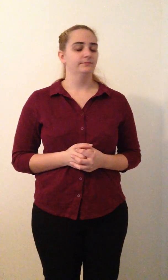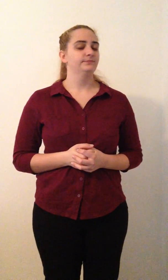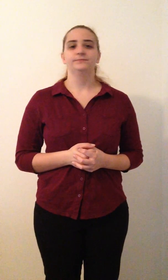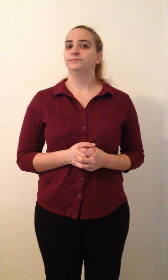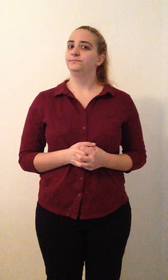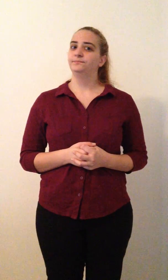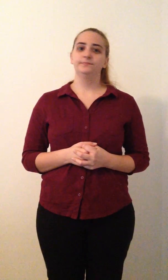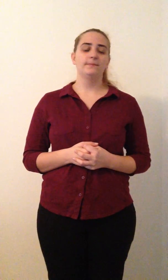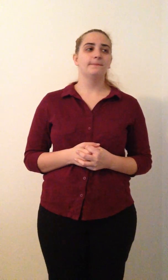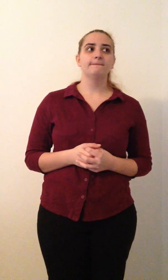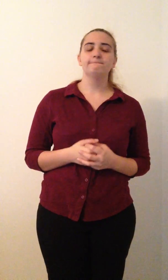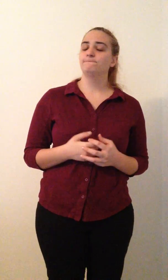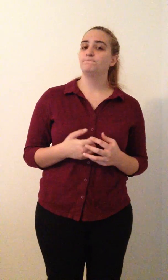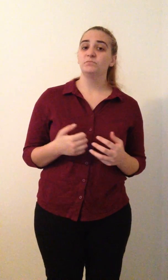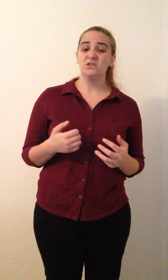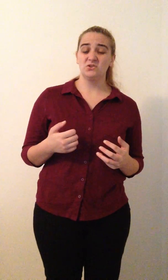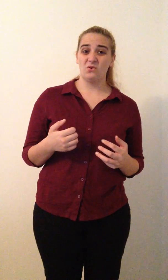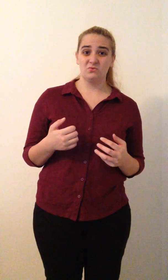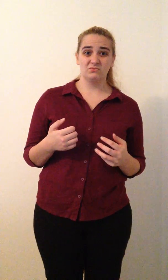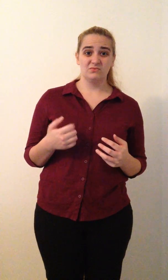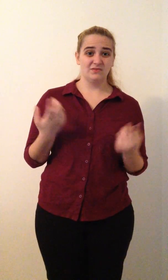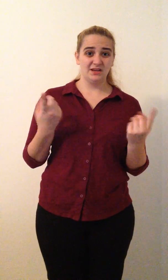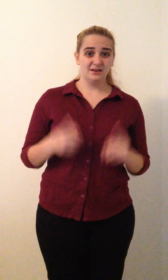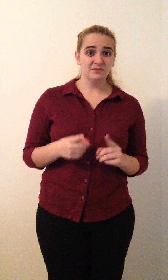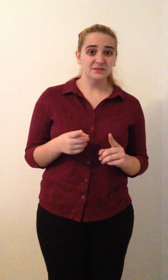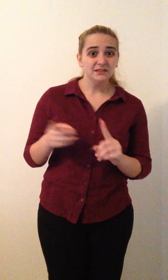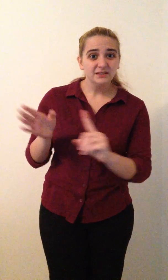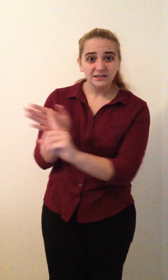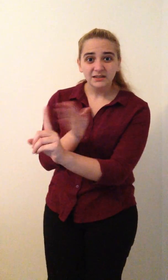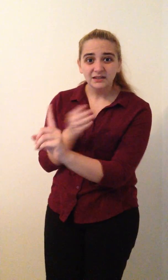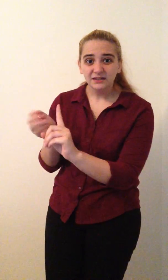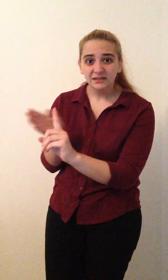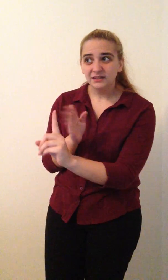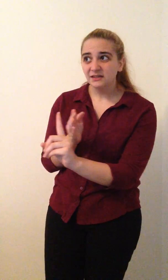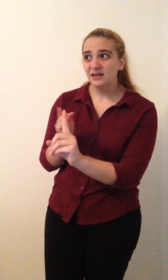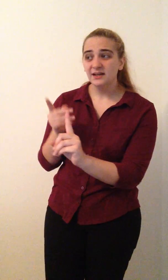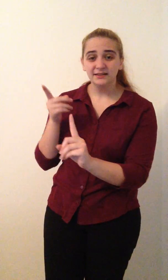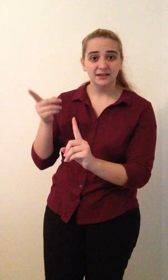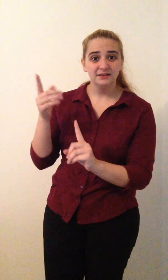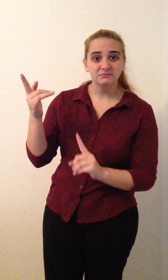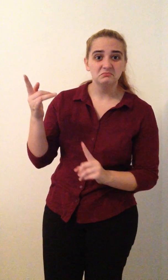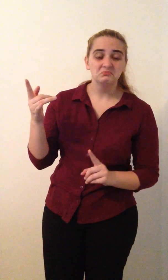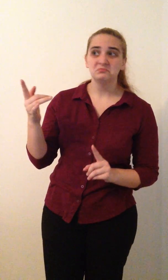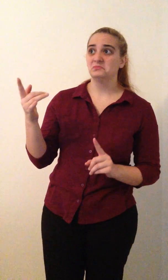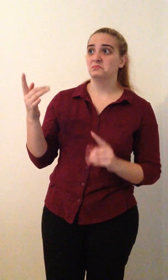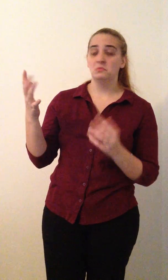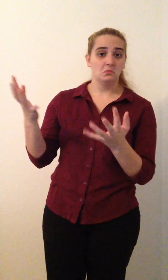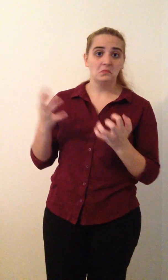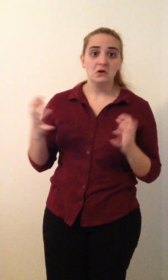these guys to become needy and fall all over them so they get attention